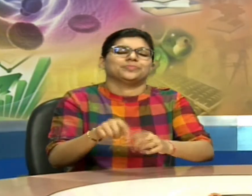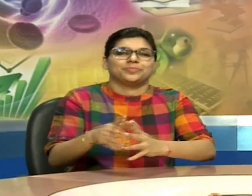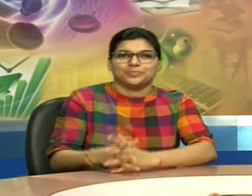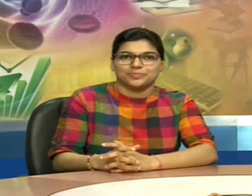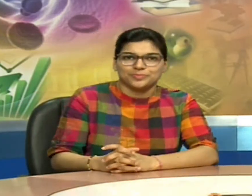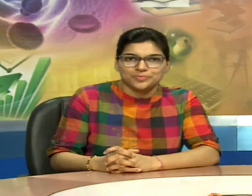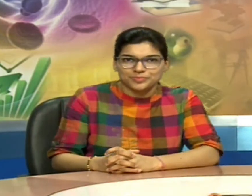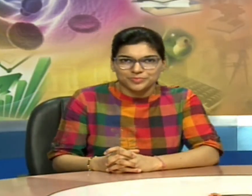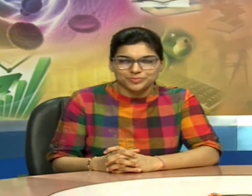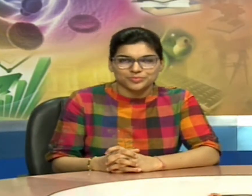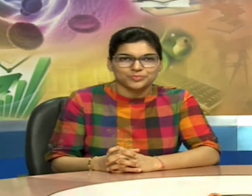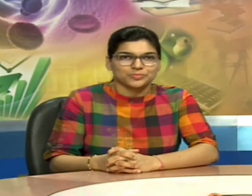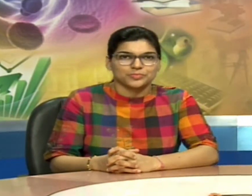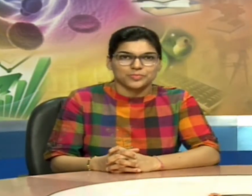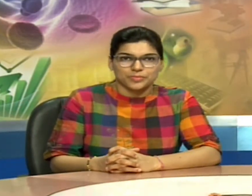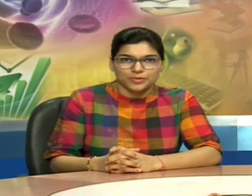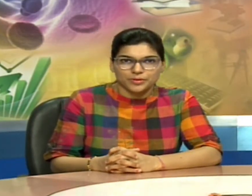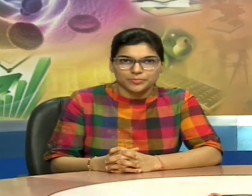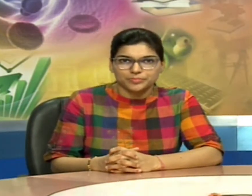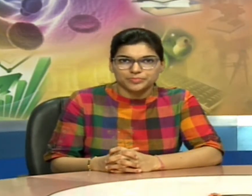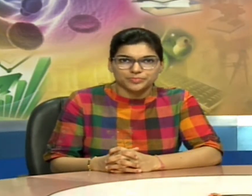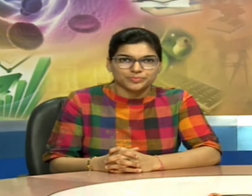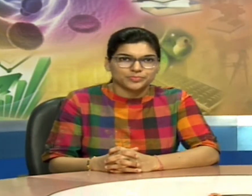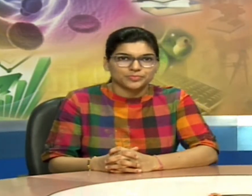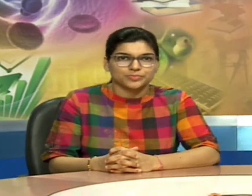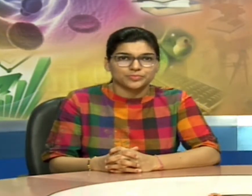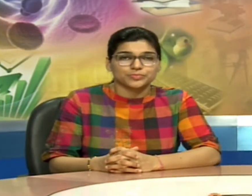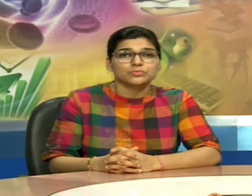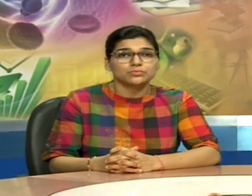generation process, so that is why generation.